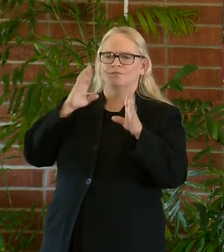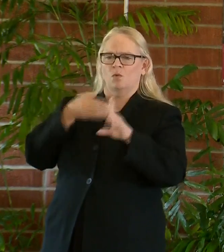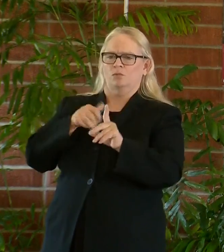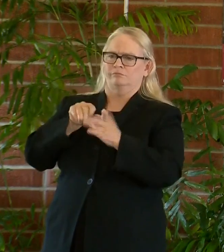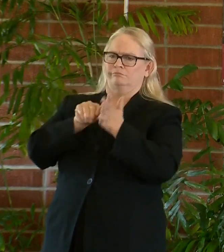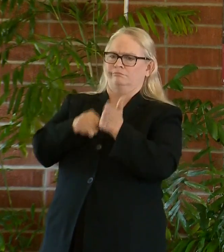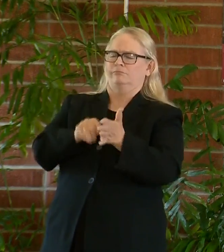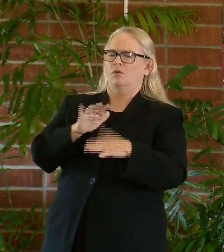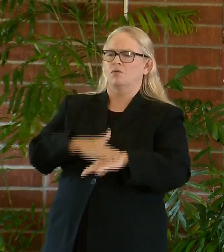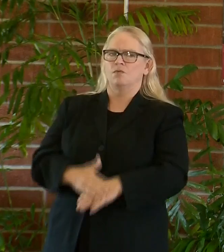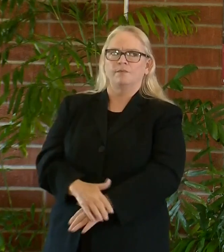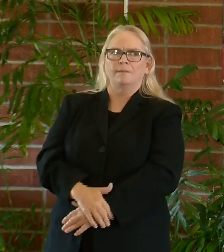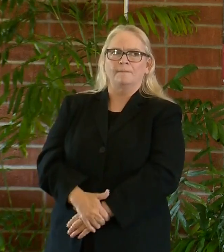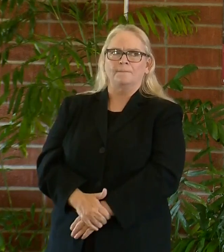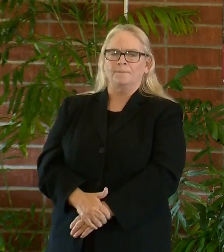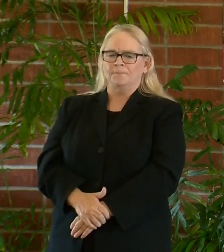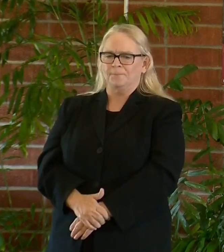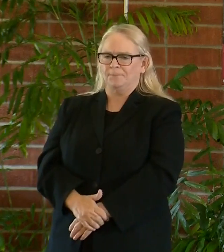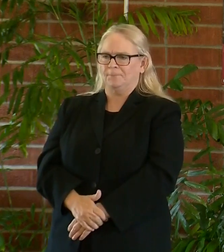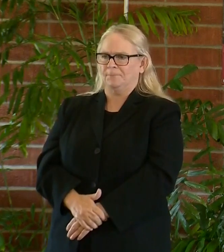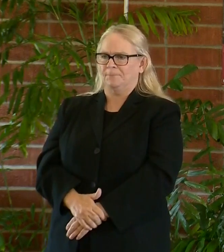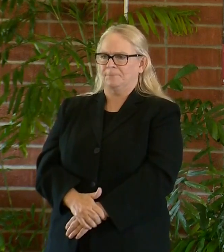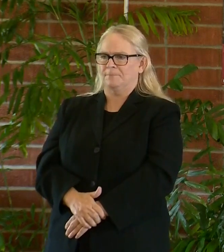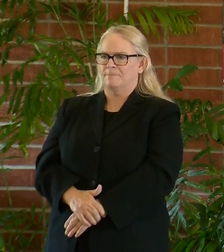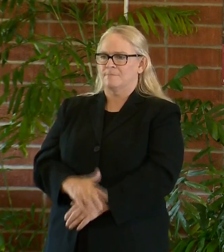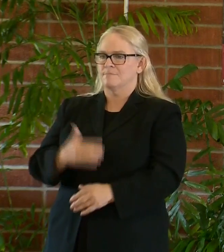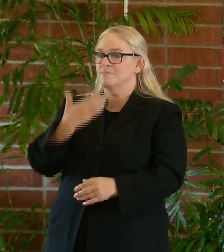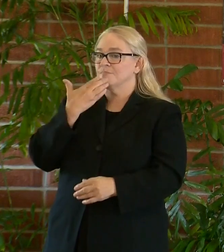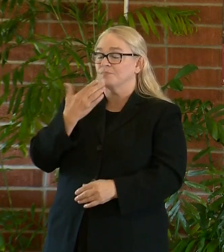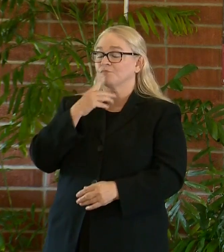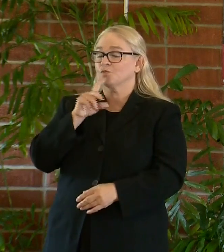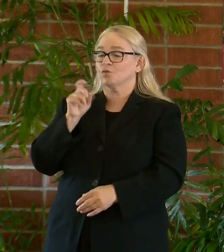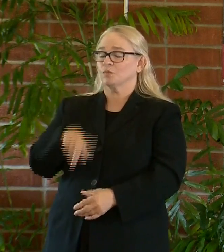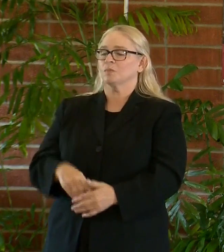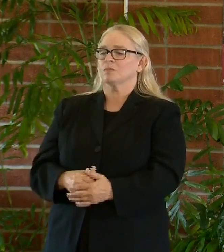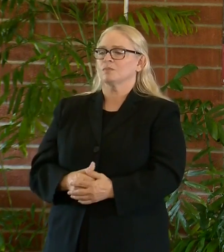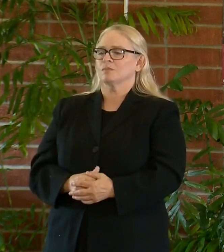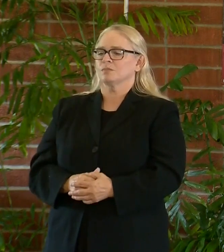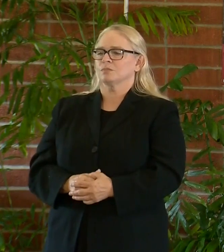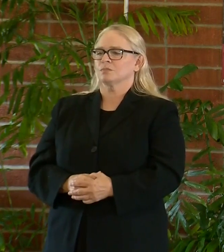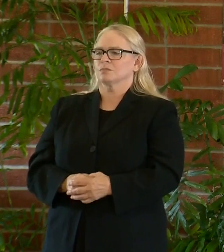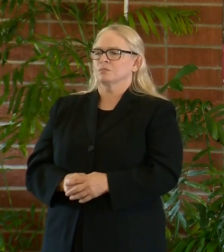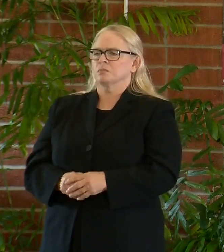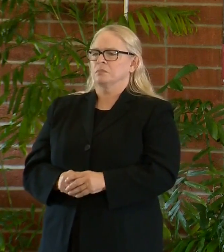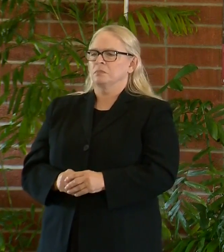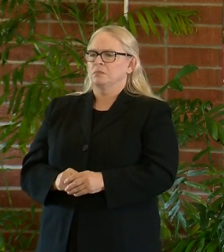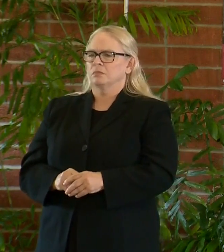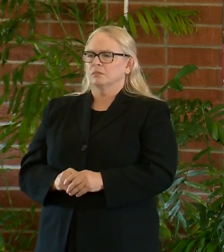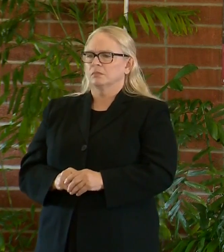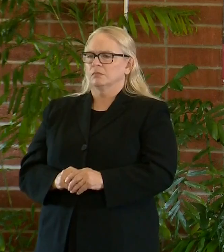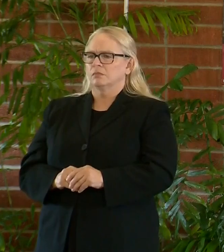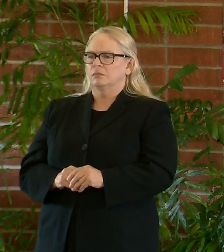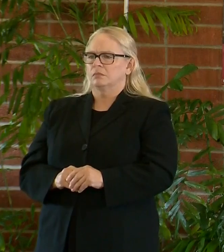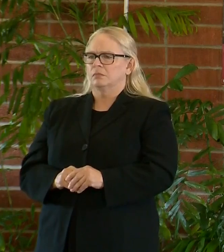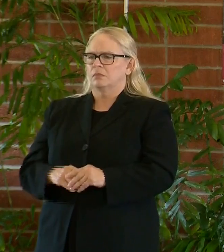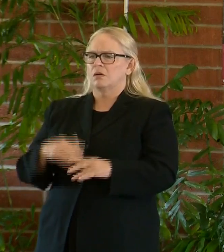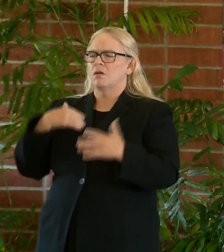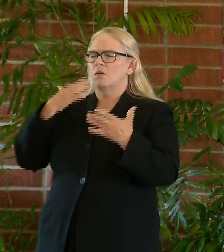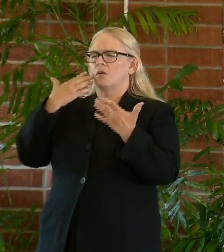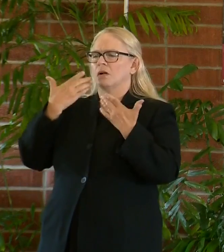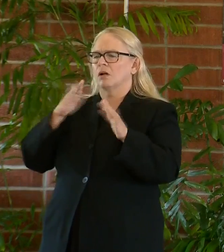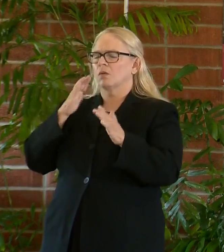Thank you. That's an excellent question, and I want to review the fact that we issued those prioritization